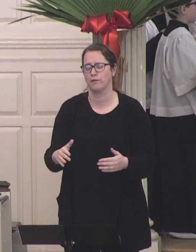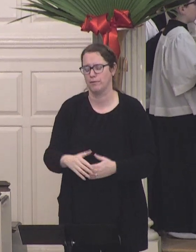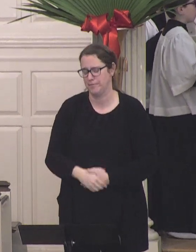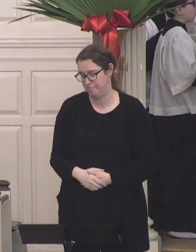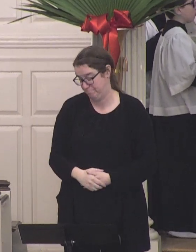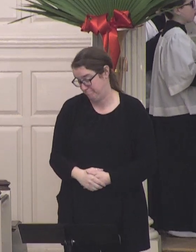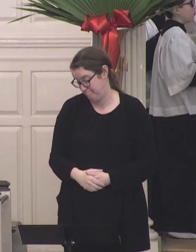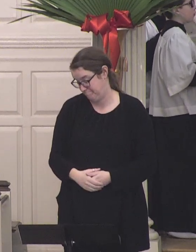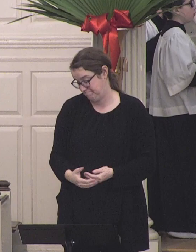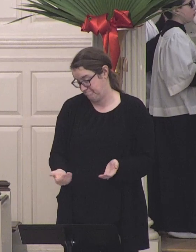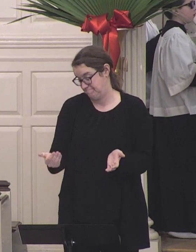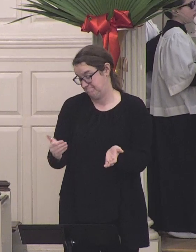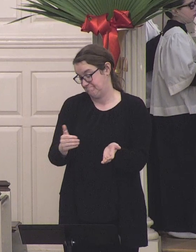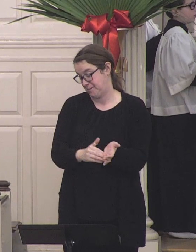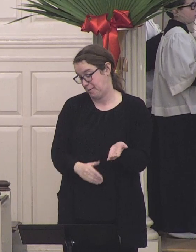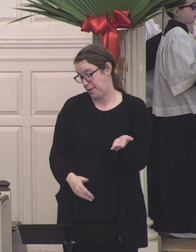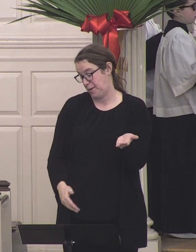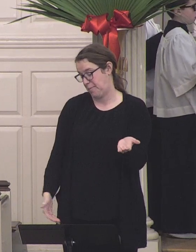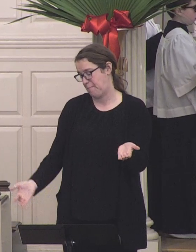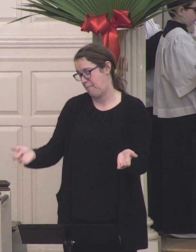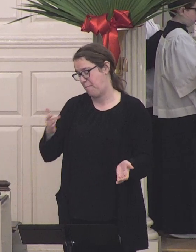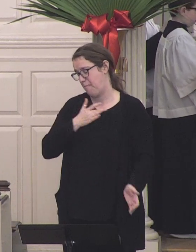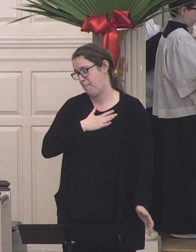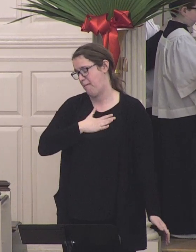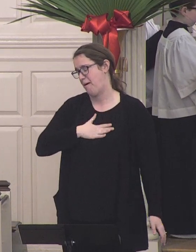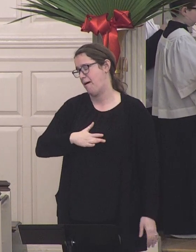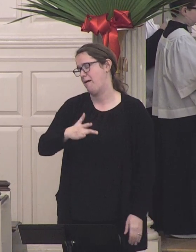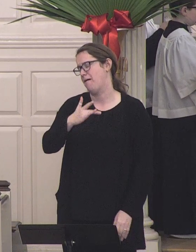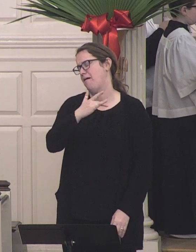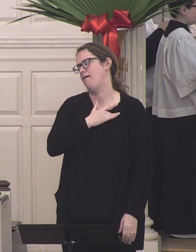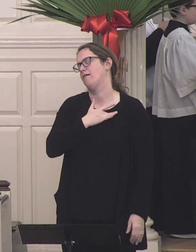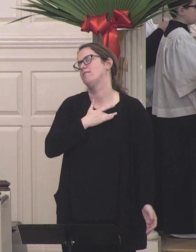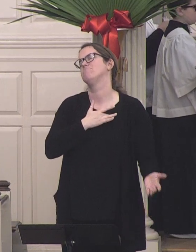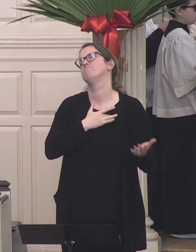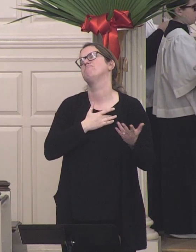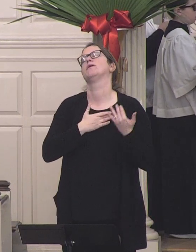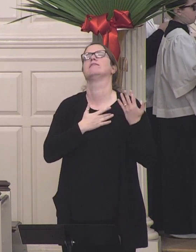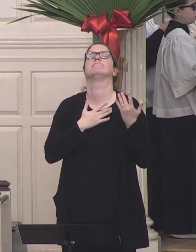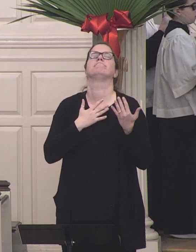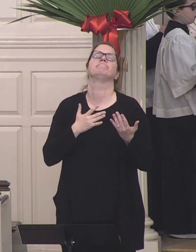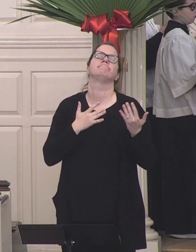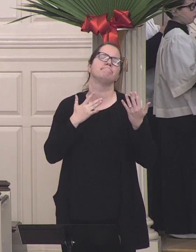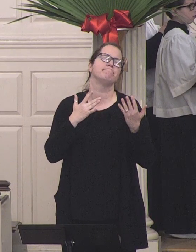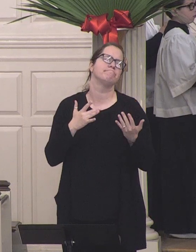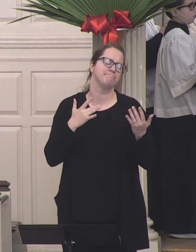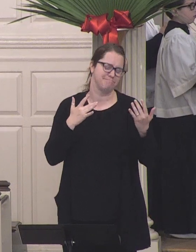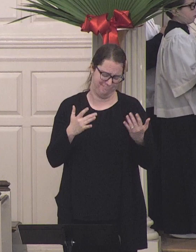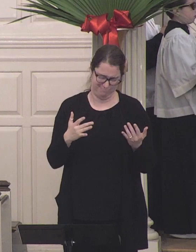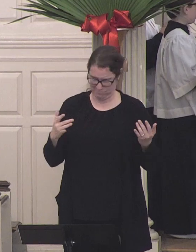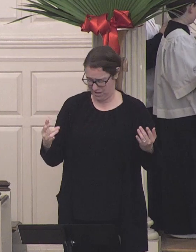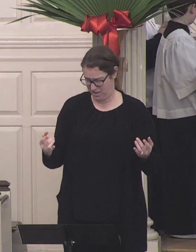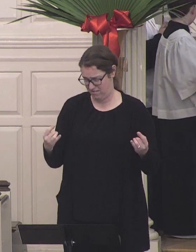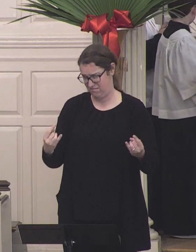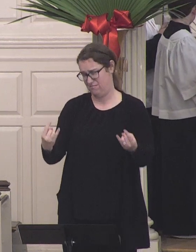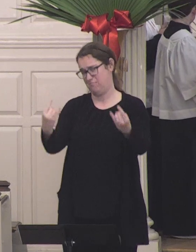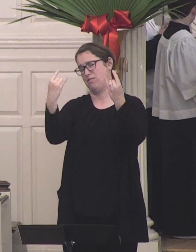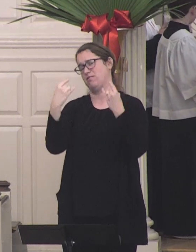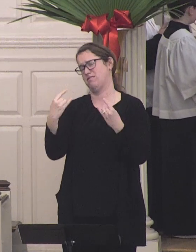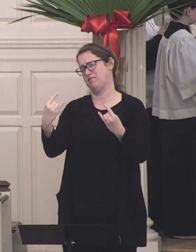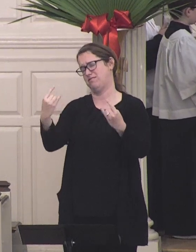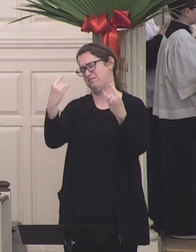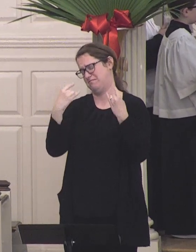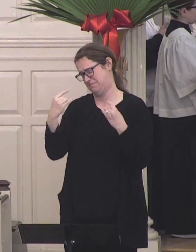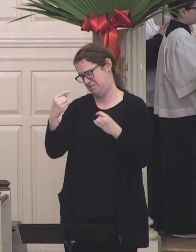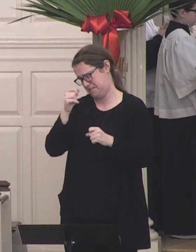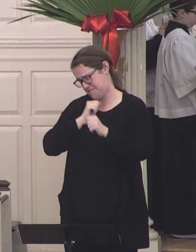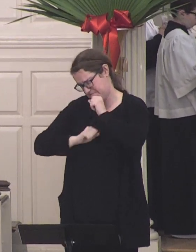songs. My heart has awaited reproach and